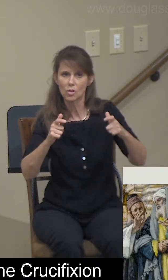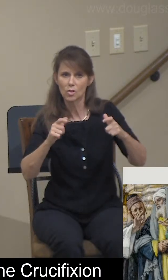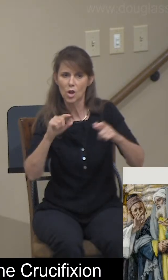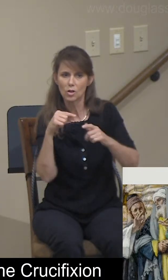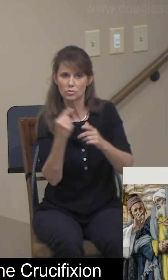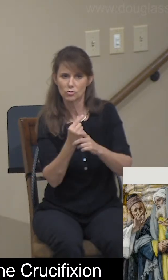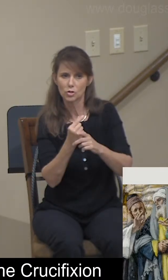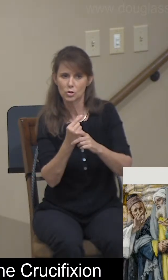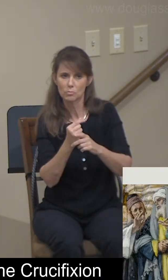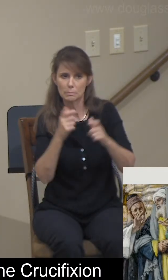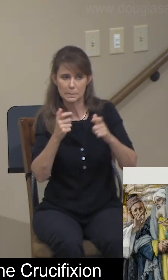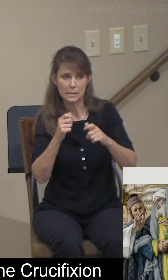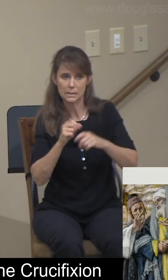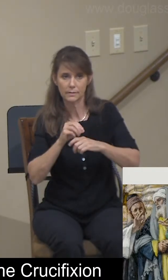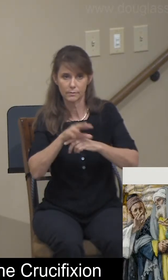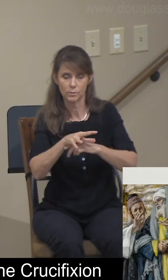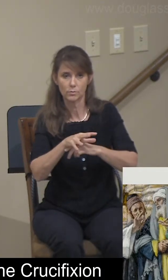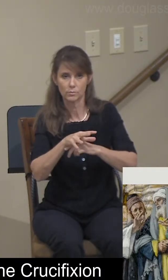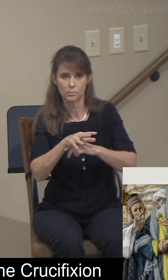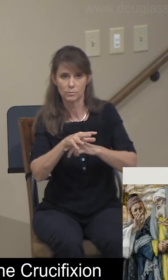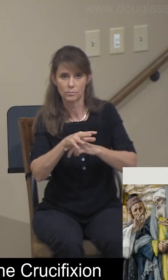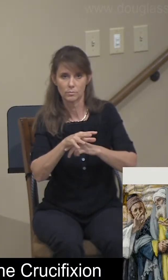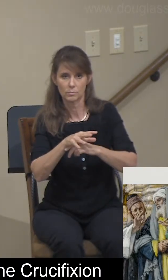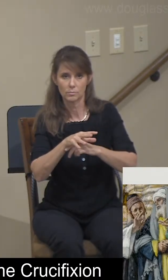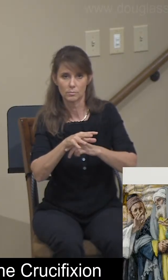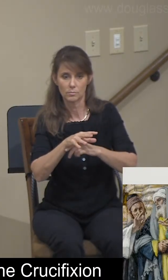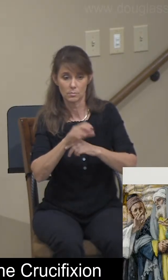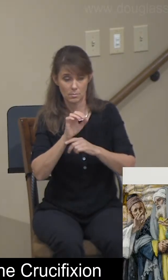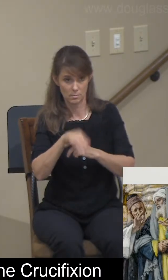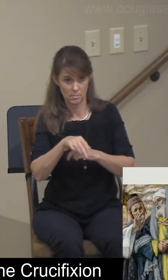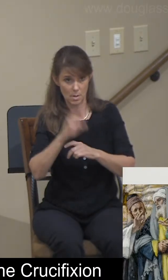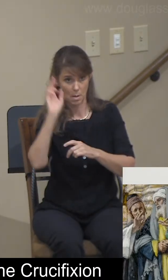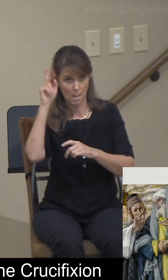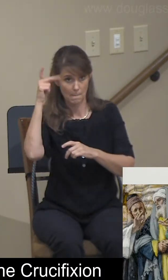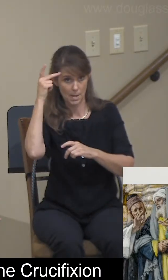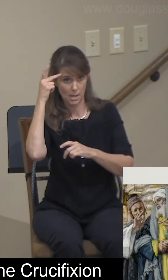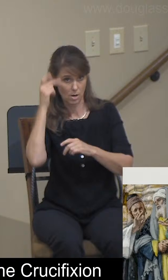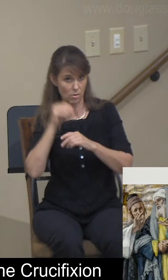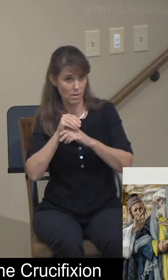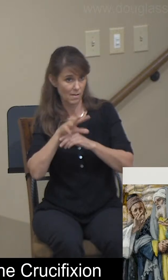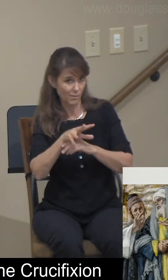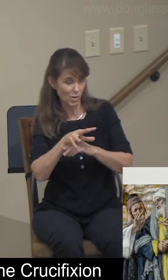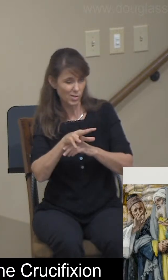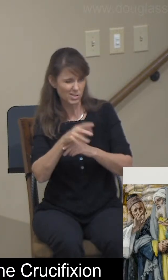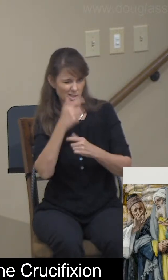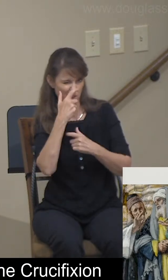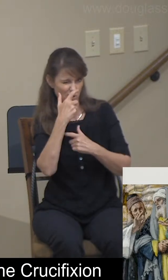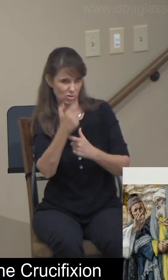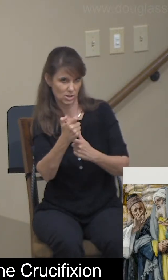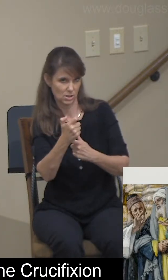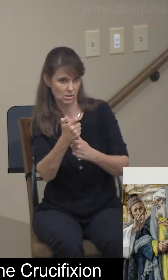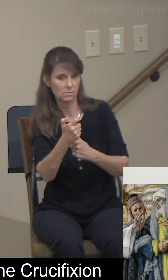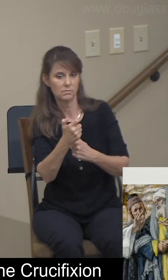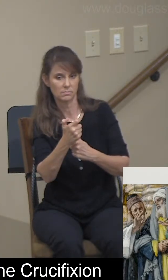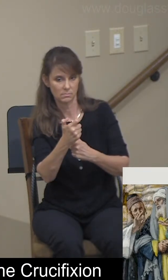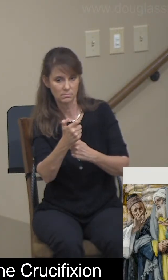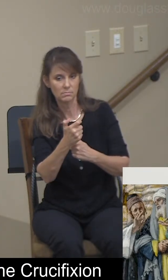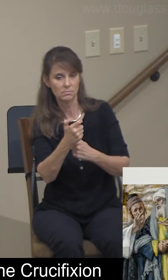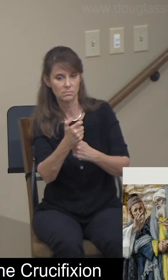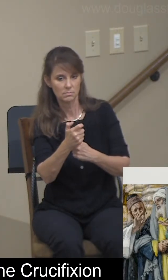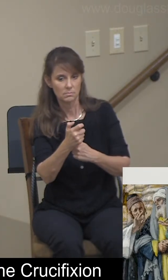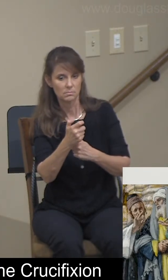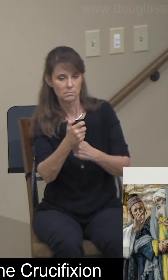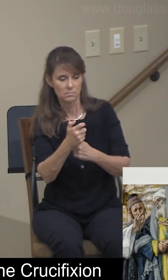more commonly accepted. Politically, they're really quite an interesting group, and it's an